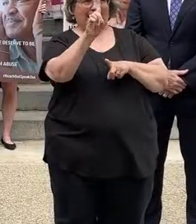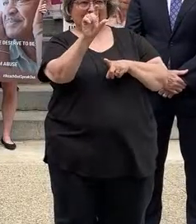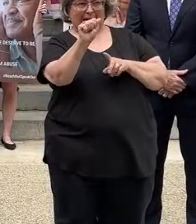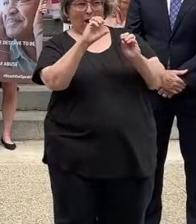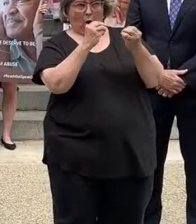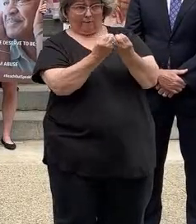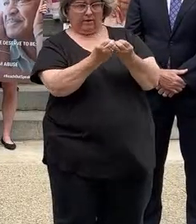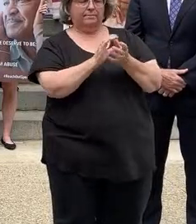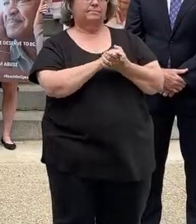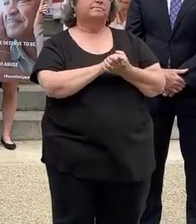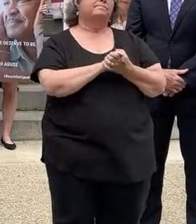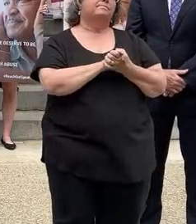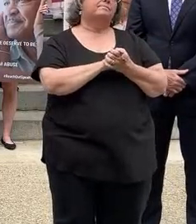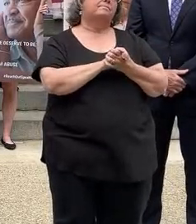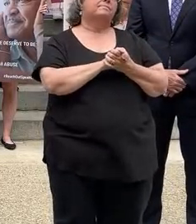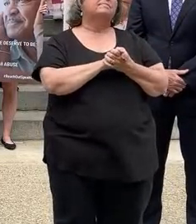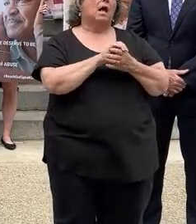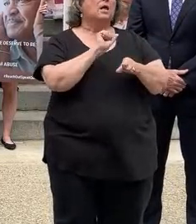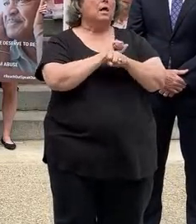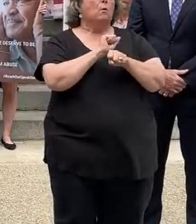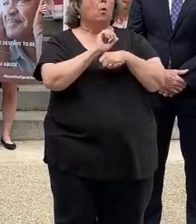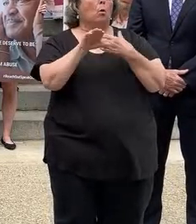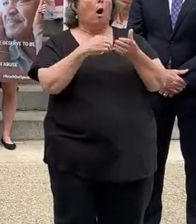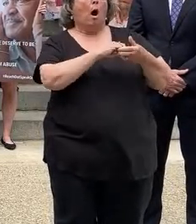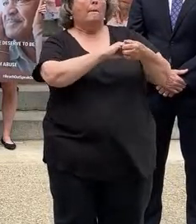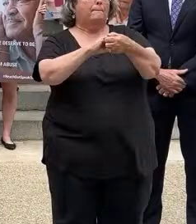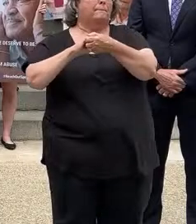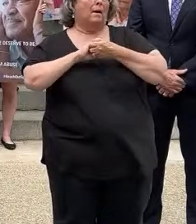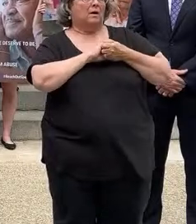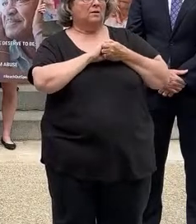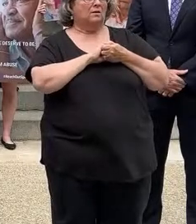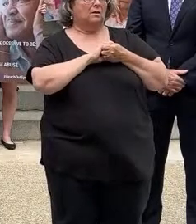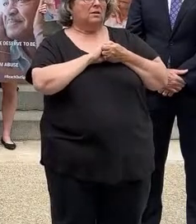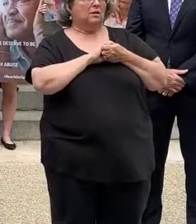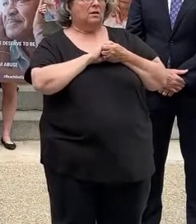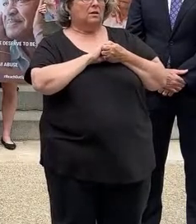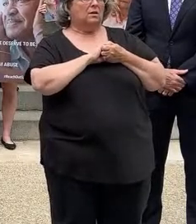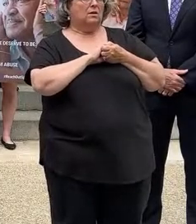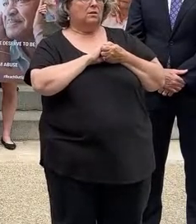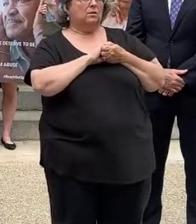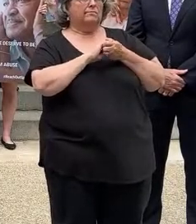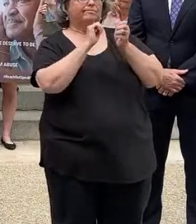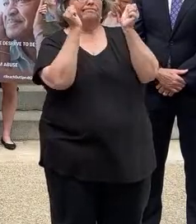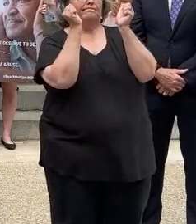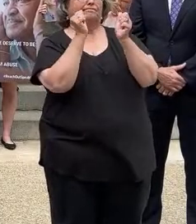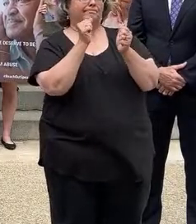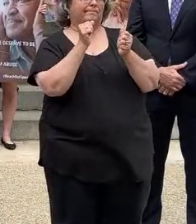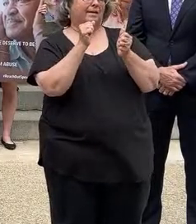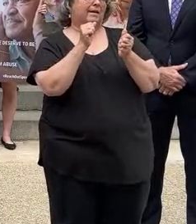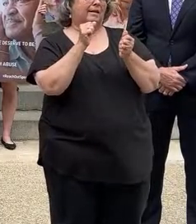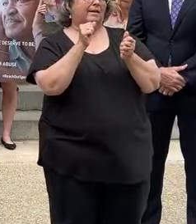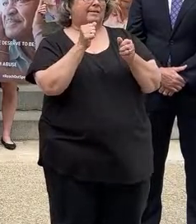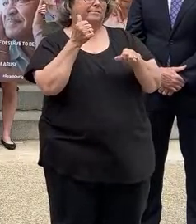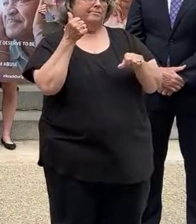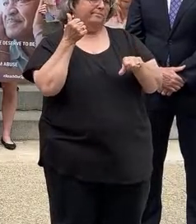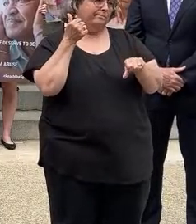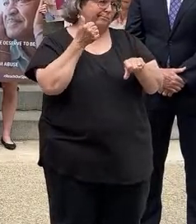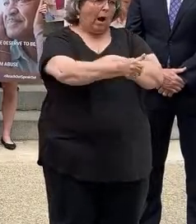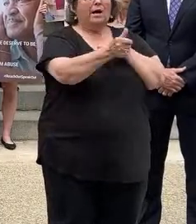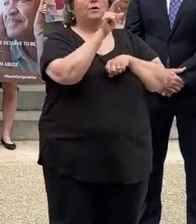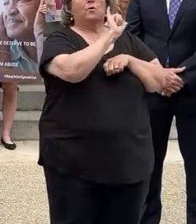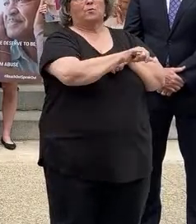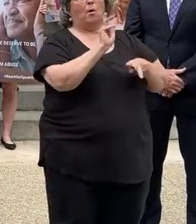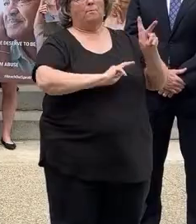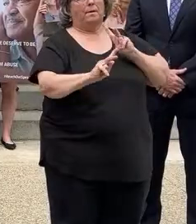attorney's office. They work with all the partners that we talked about to prosecute those who commit these crimes, who take advantage of